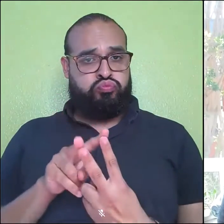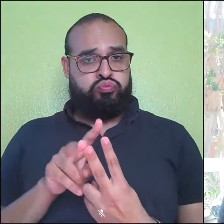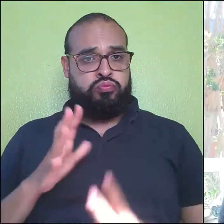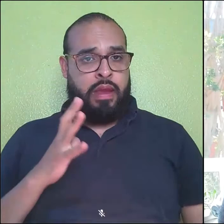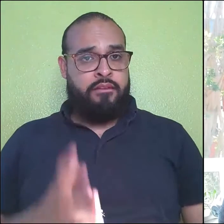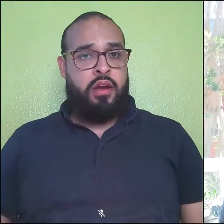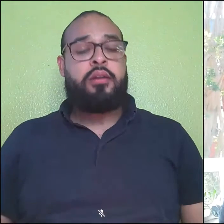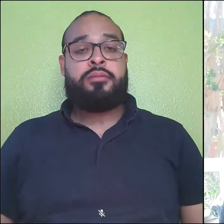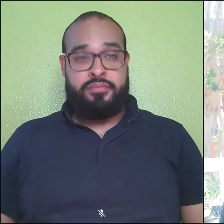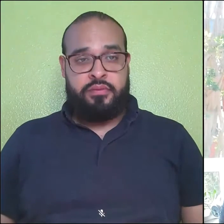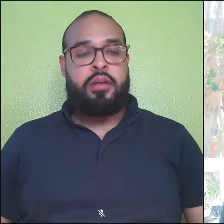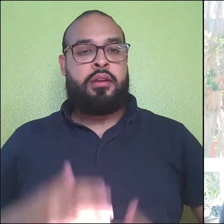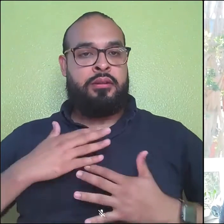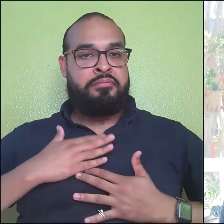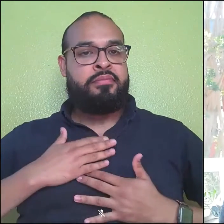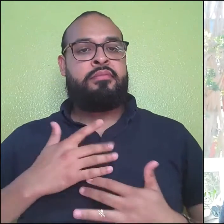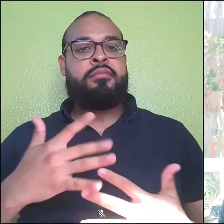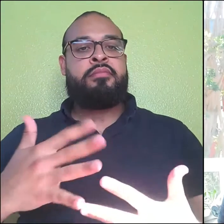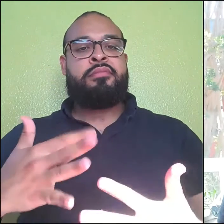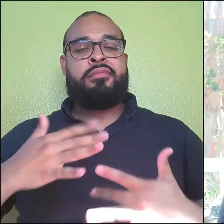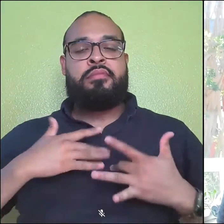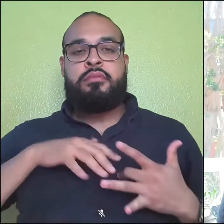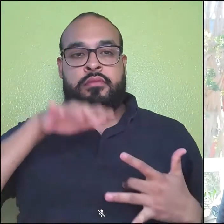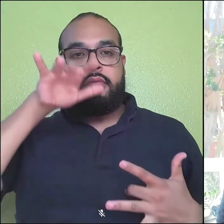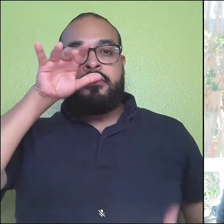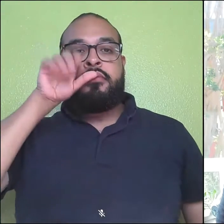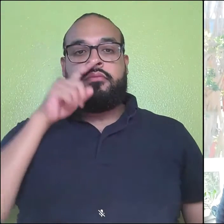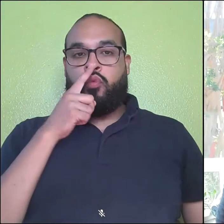Taking a big breath, inhaling through the nose